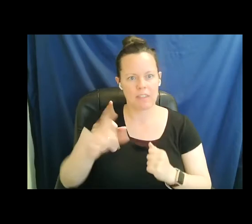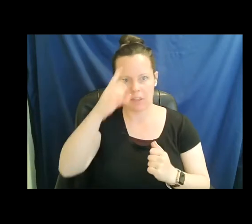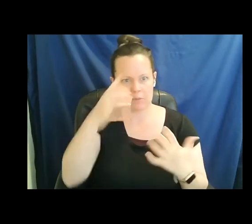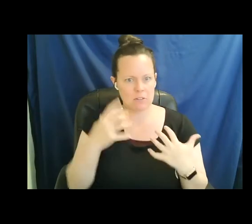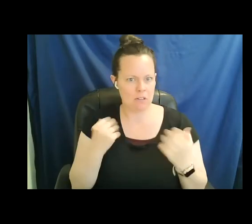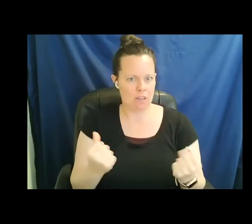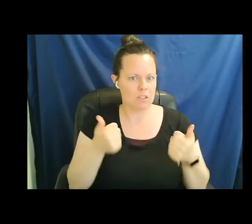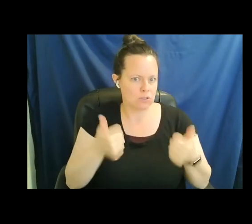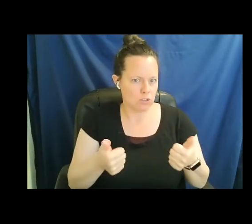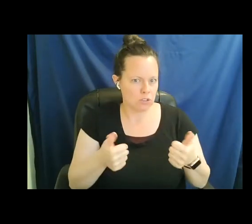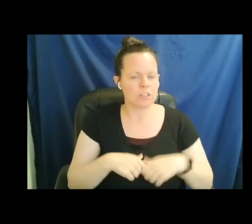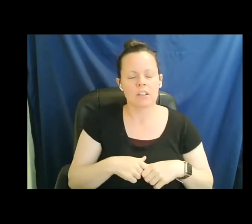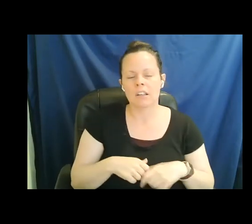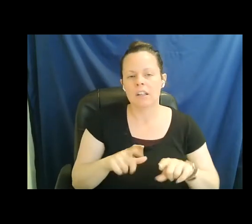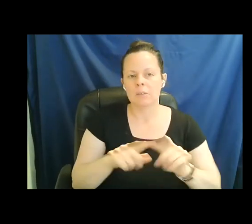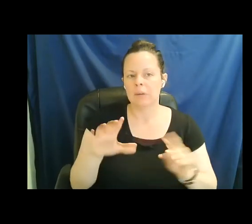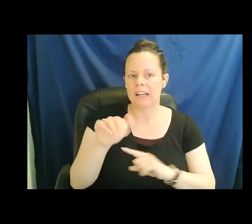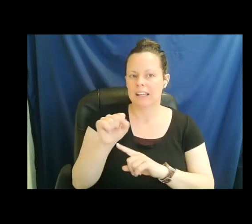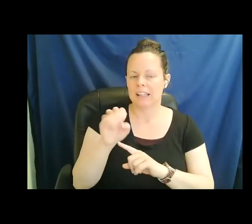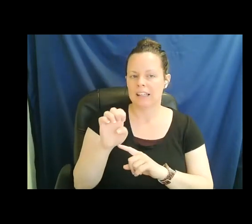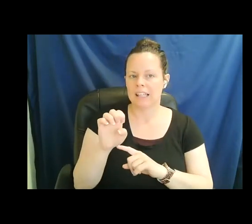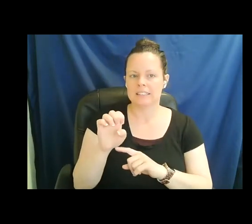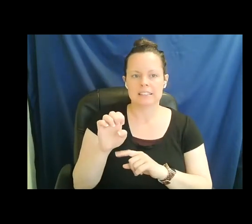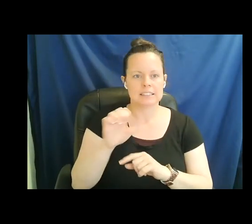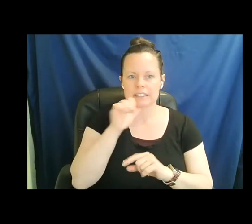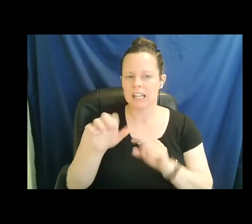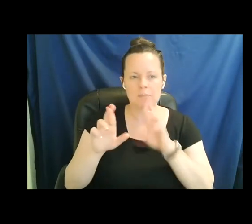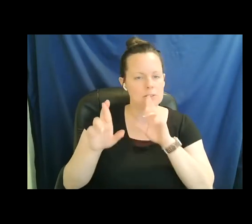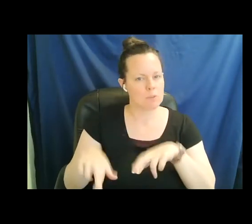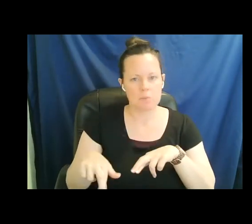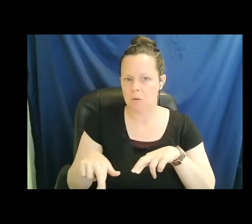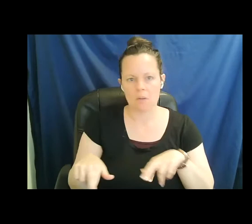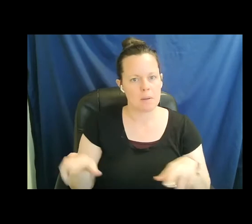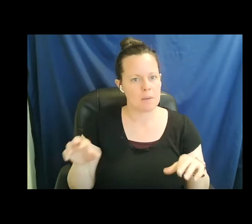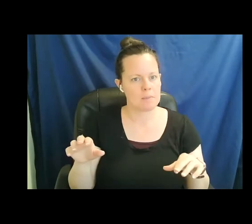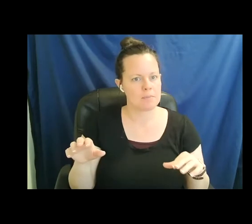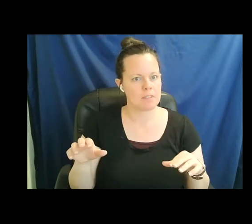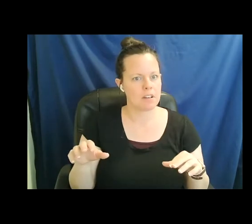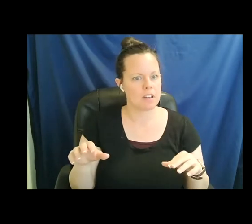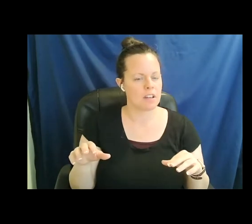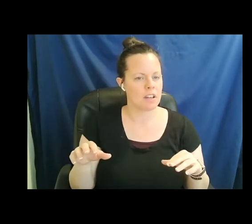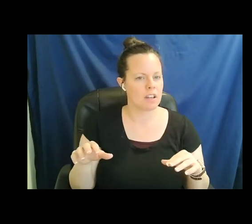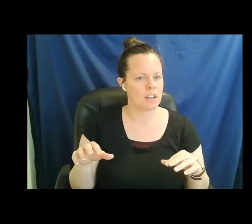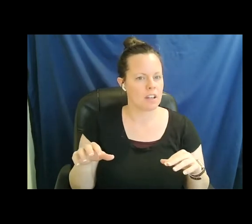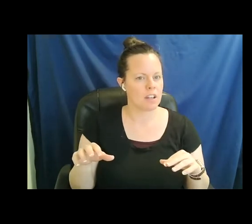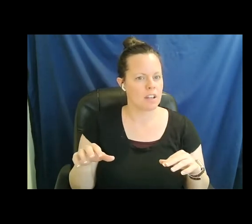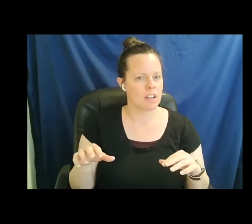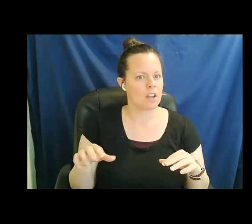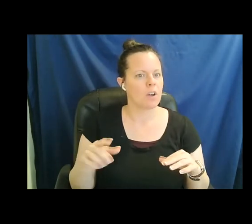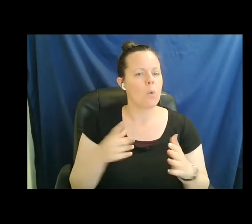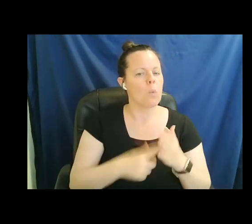But cases haven't been being reported quite the way we think that they normally would